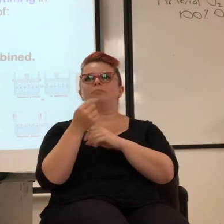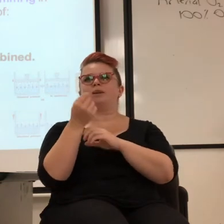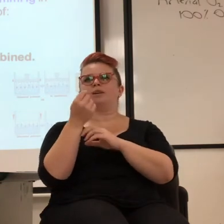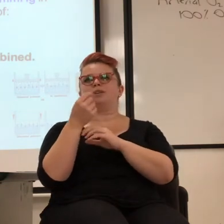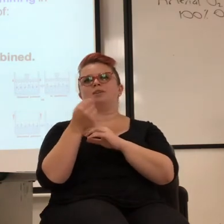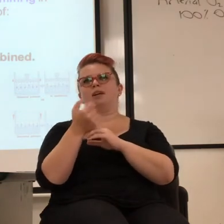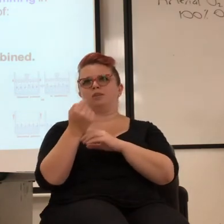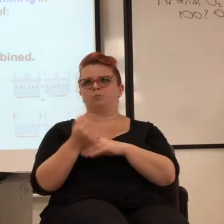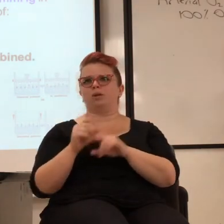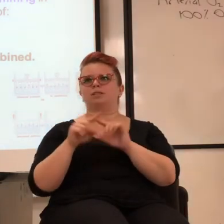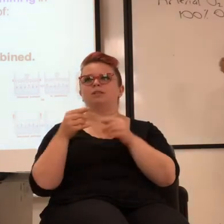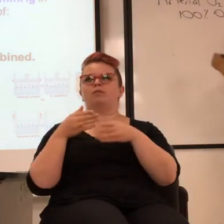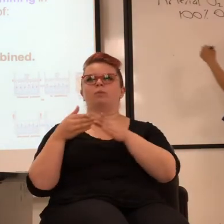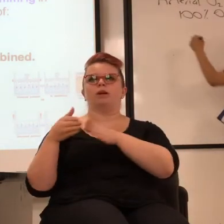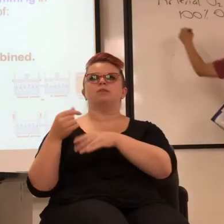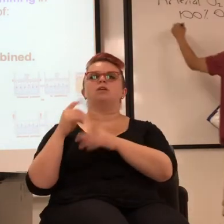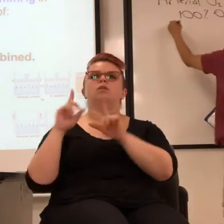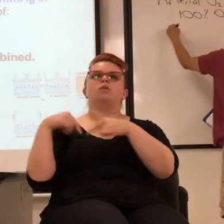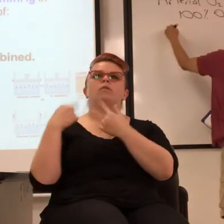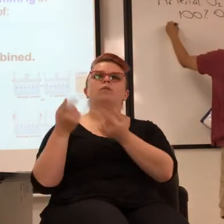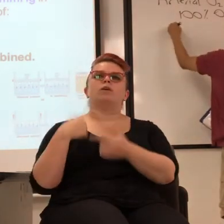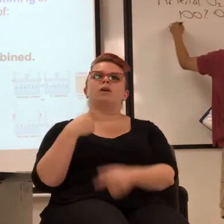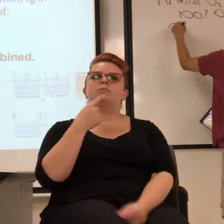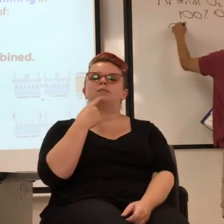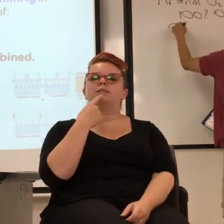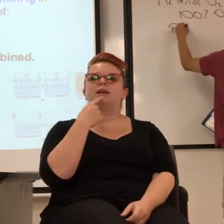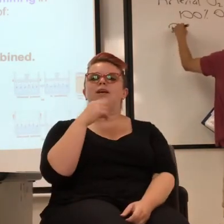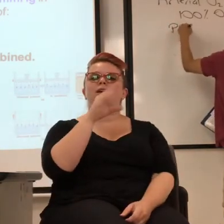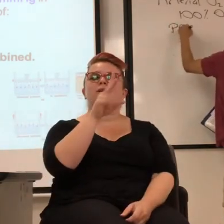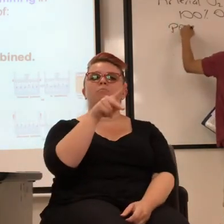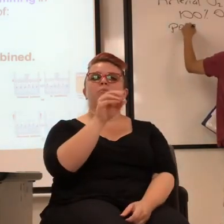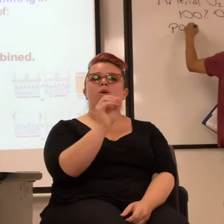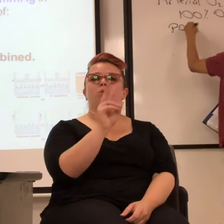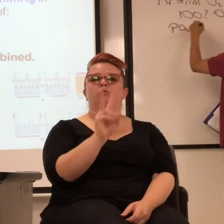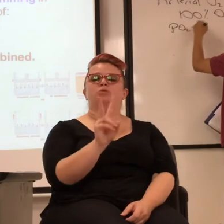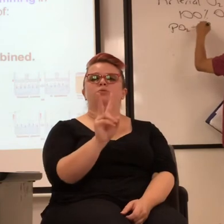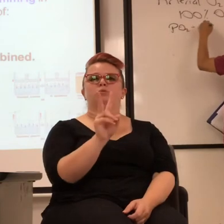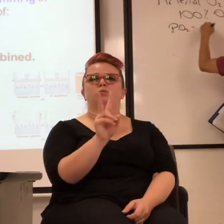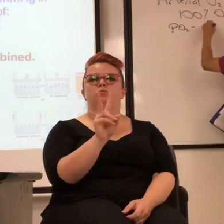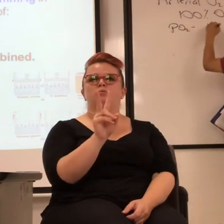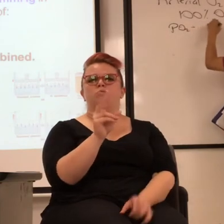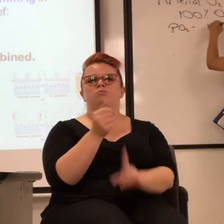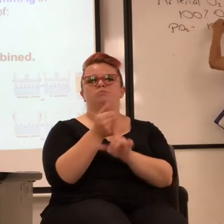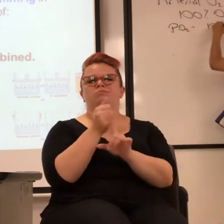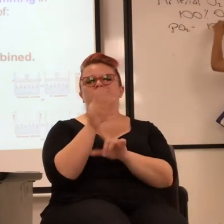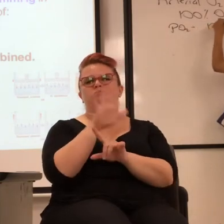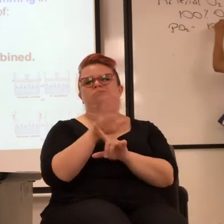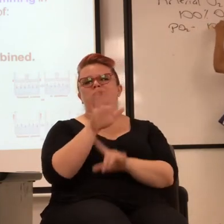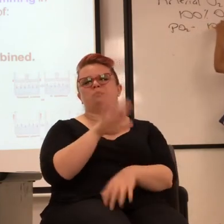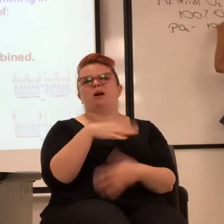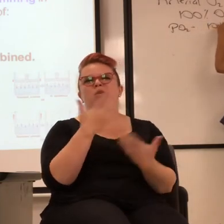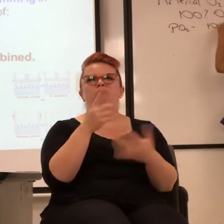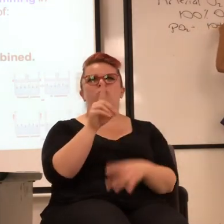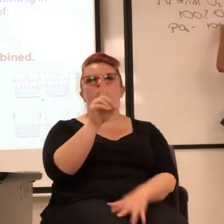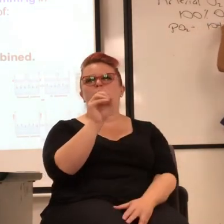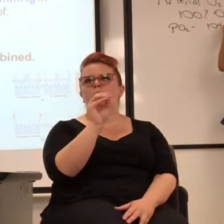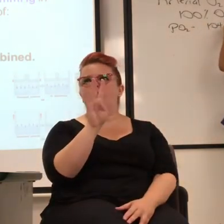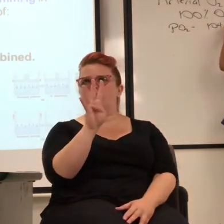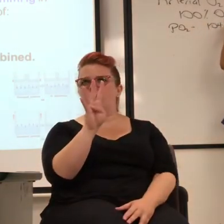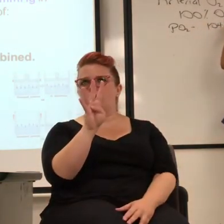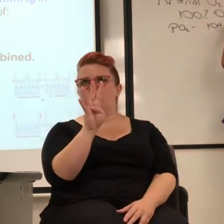saying PO2 is about, you know, something like